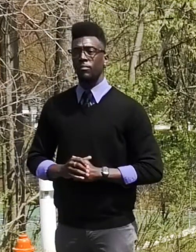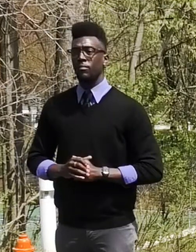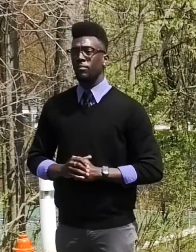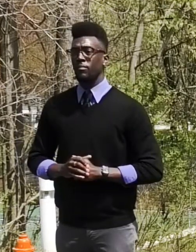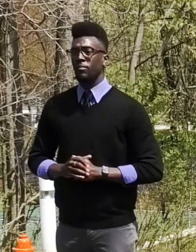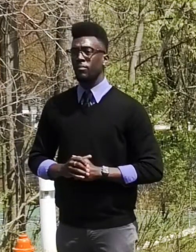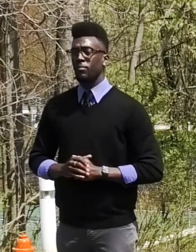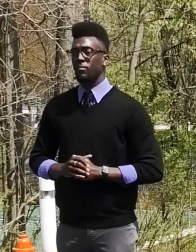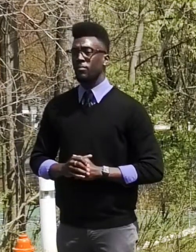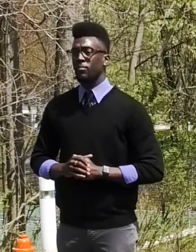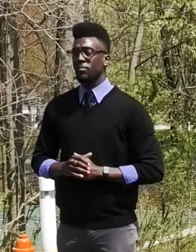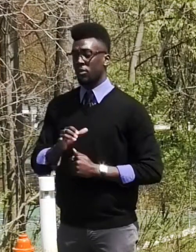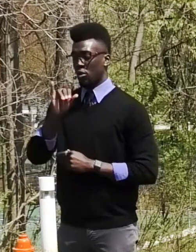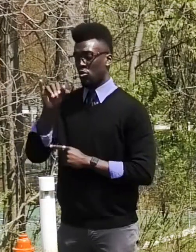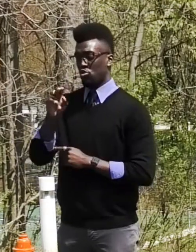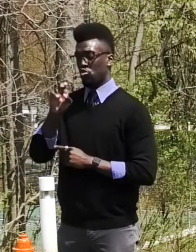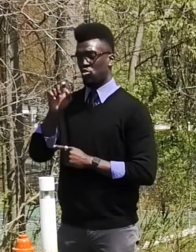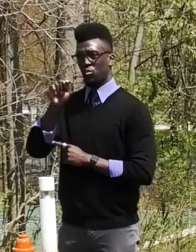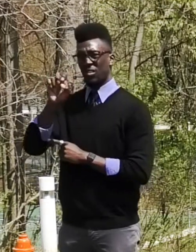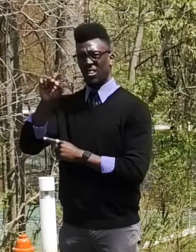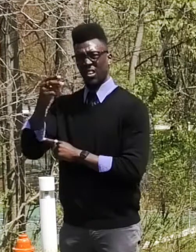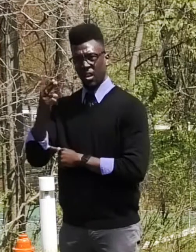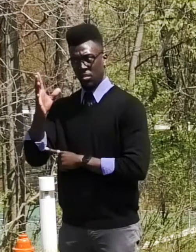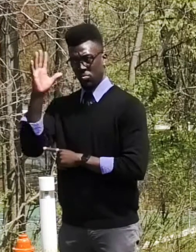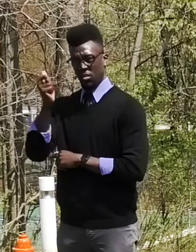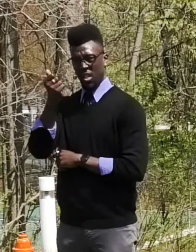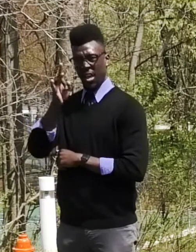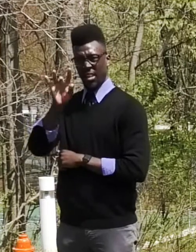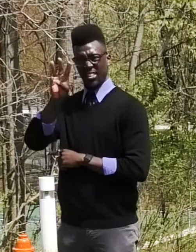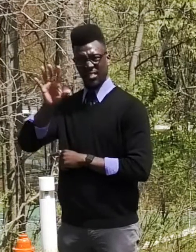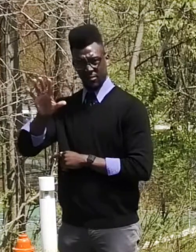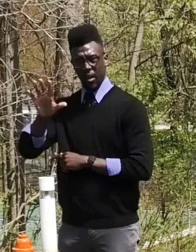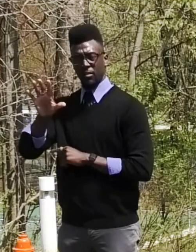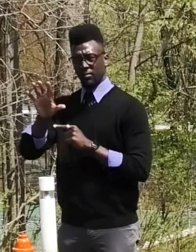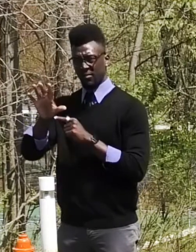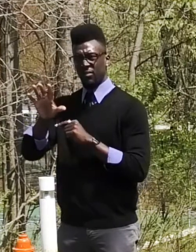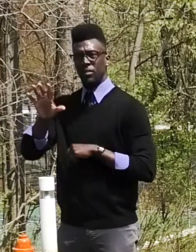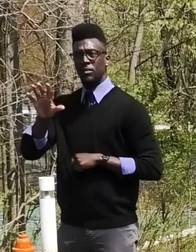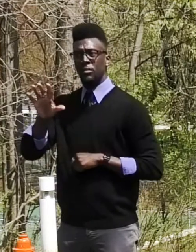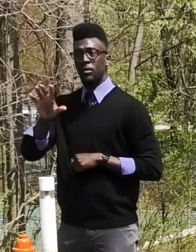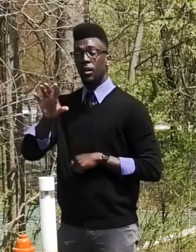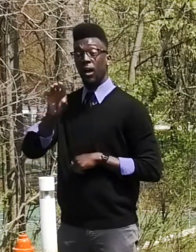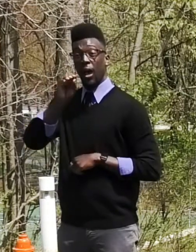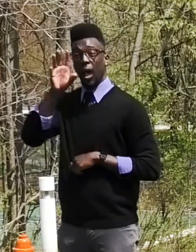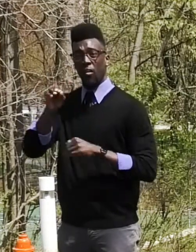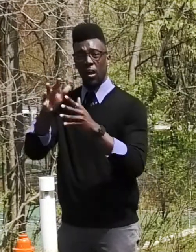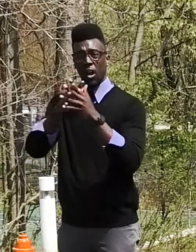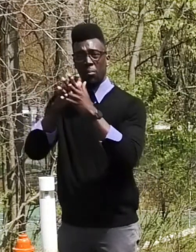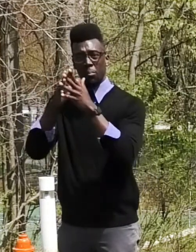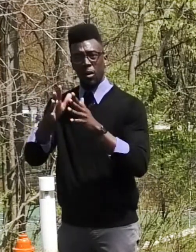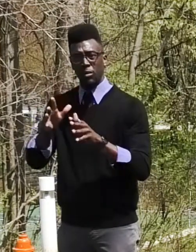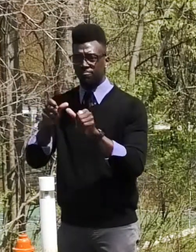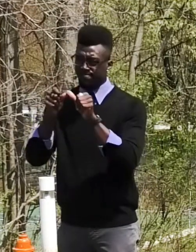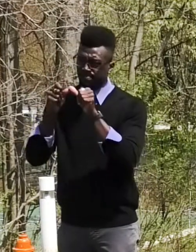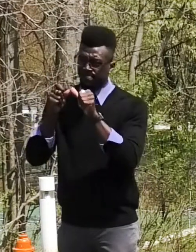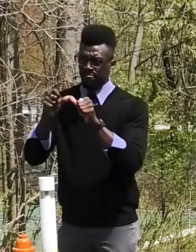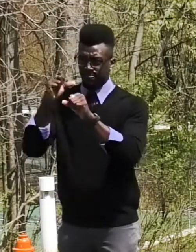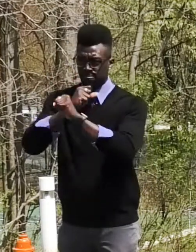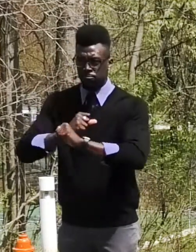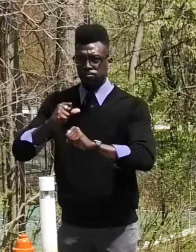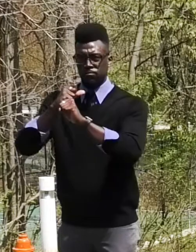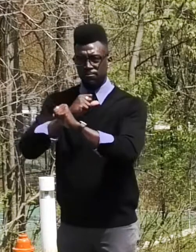Following the creation of Juneteenth in 1865, African American people continued to fight for equality